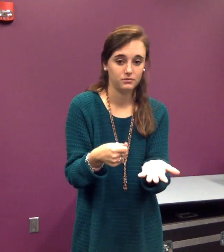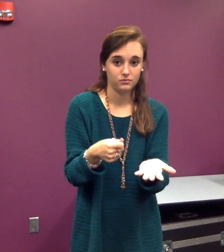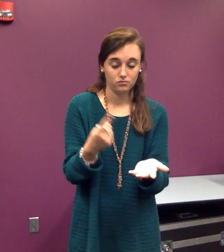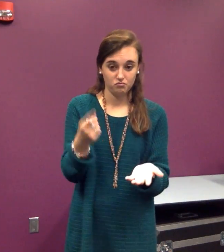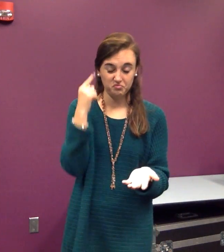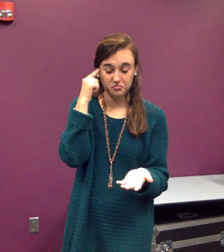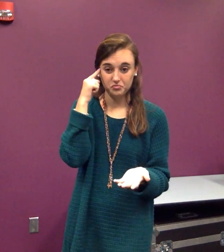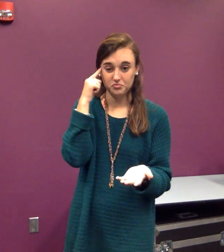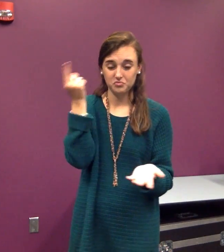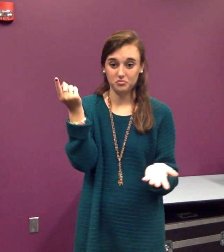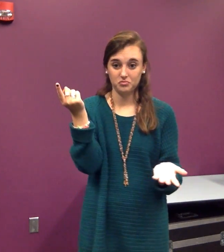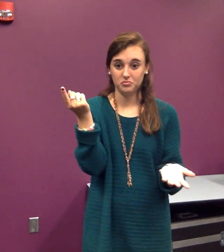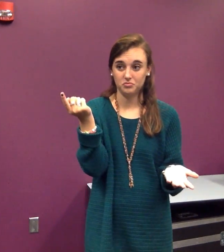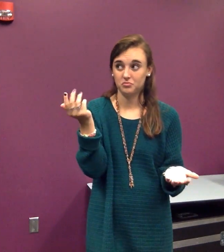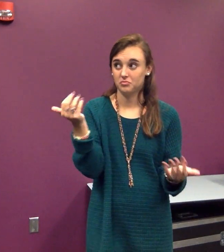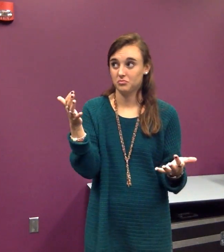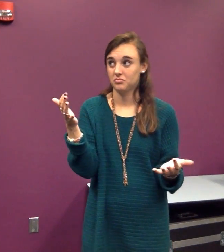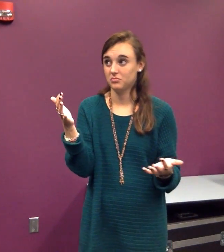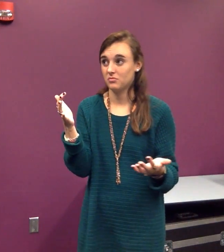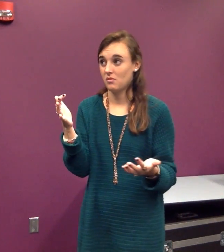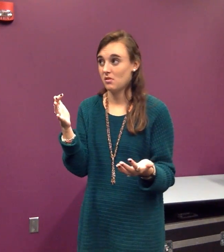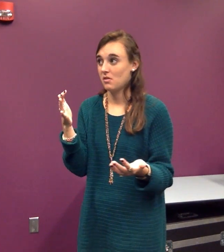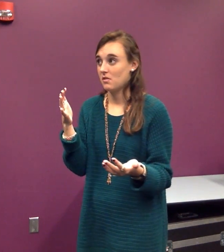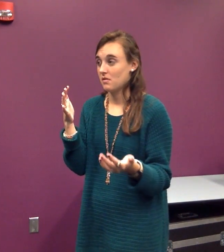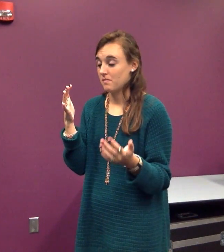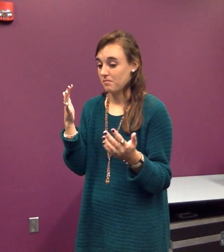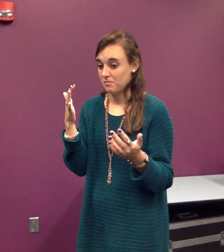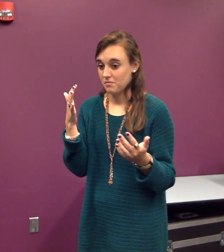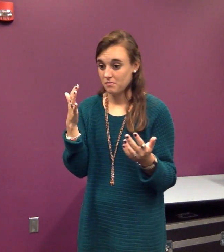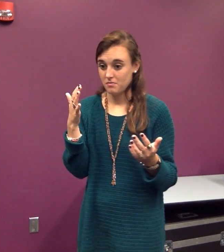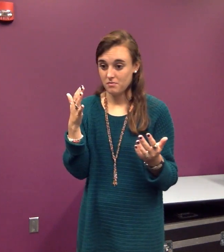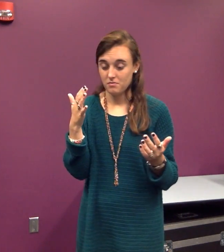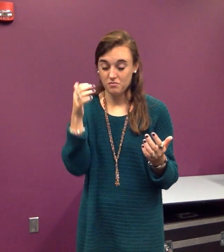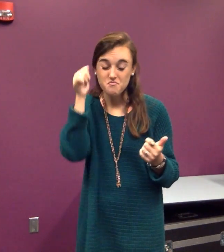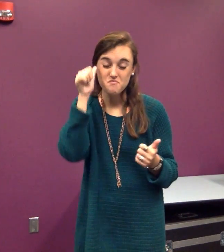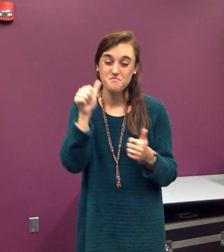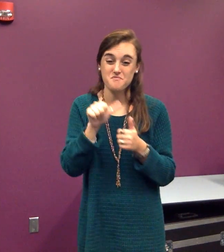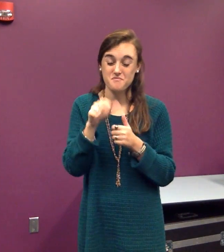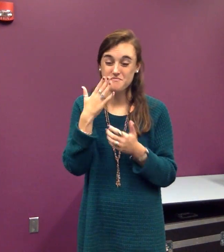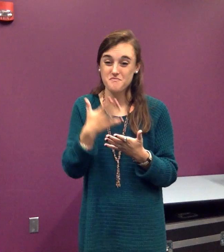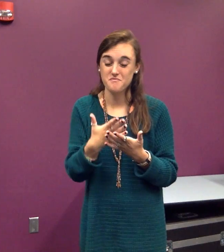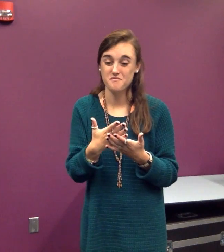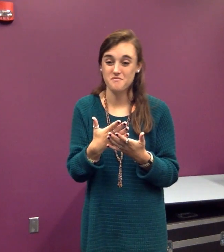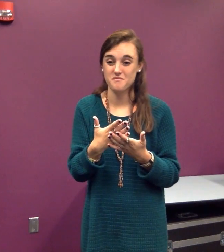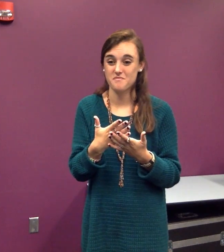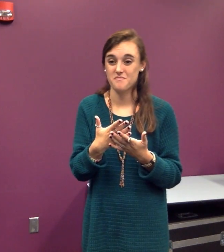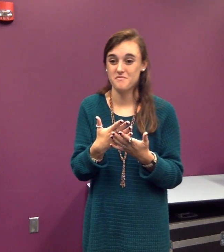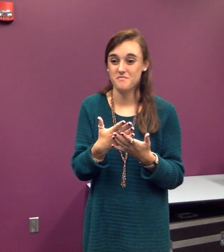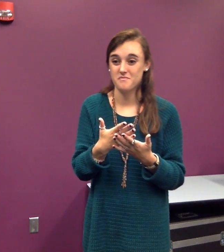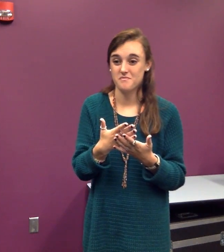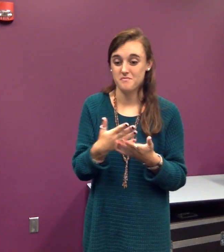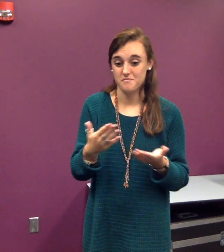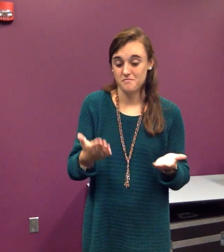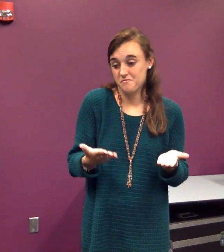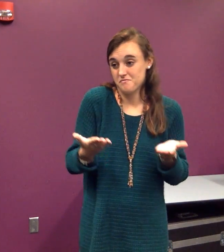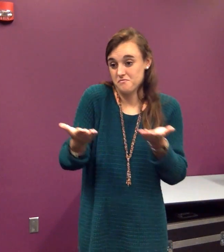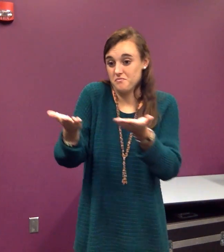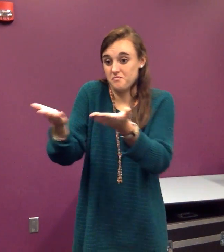may leave today's paper here on the drying rack. But if you think that you should be taking today's work home with you to use